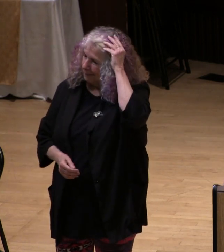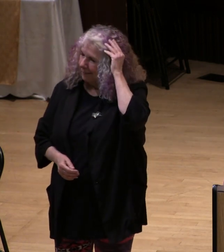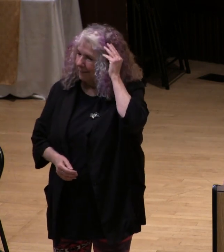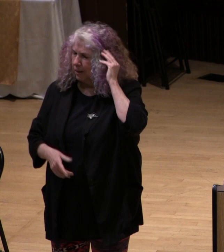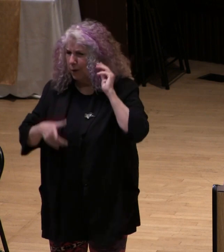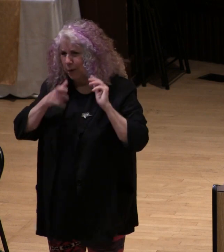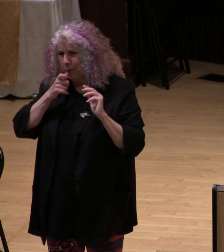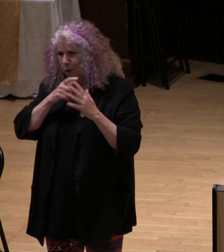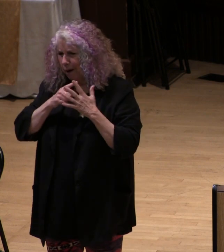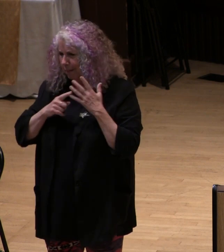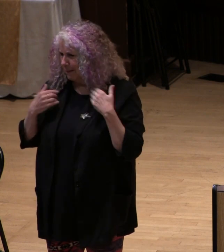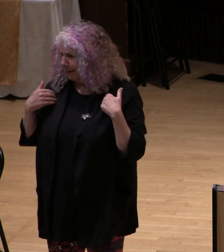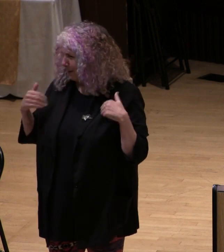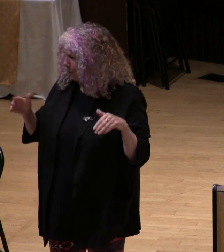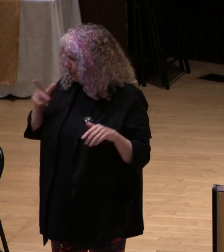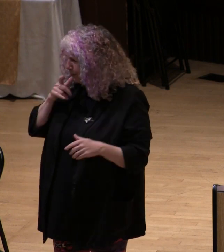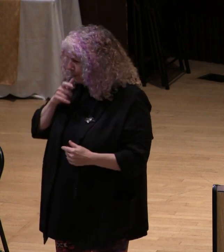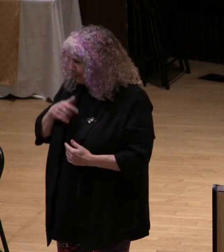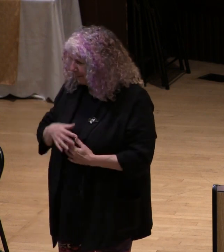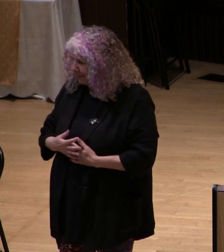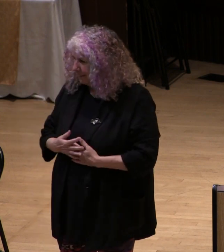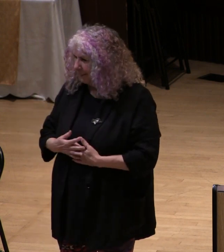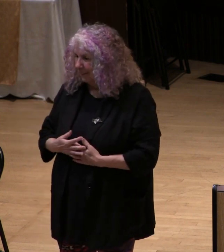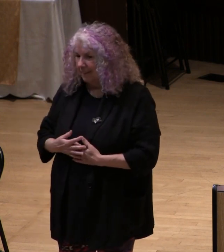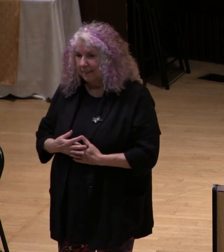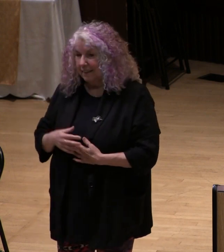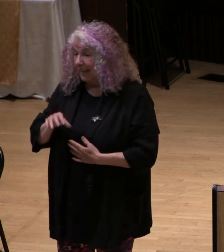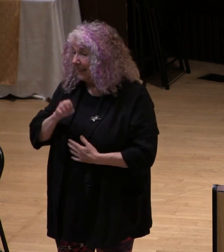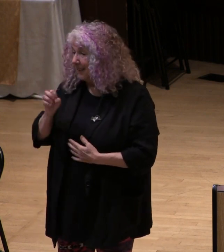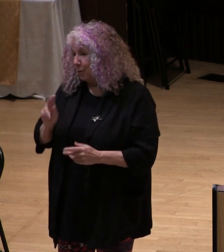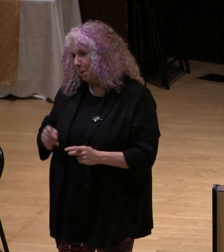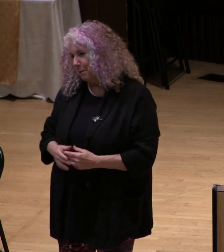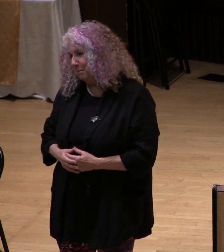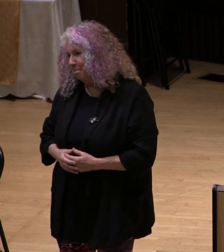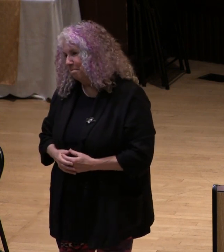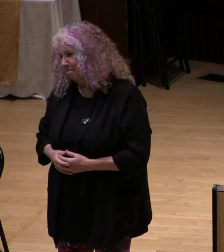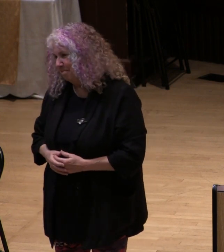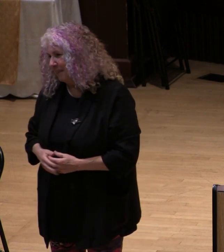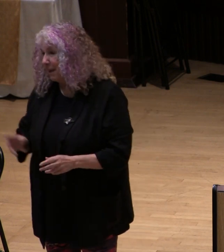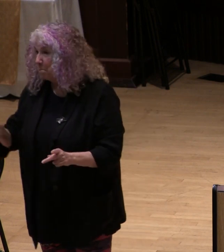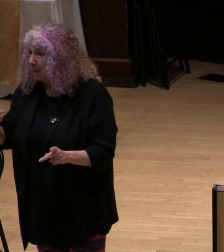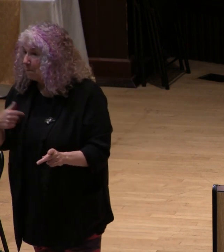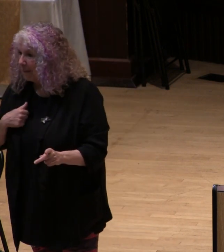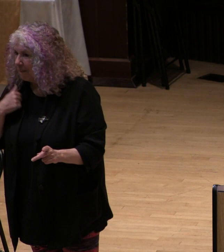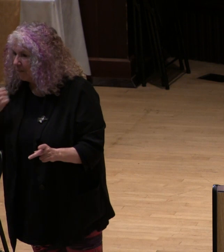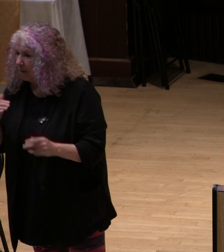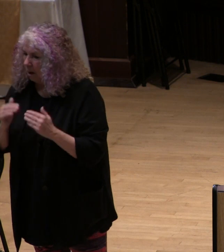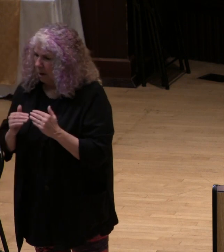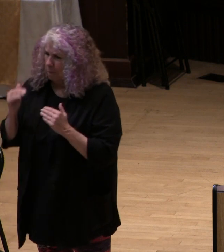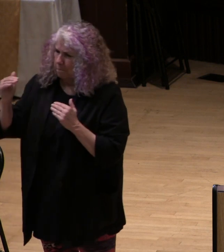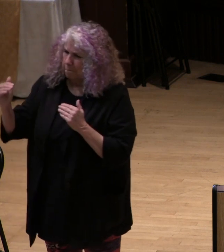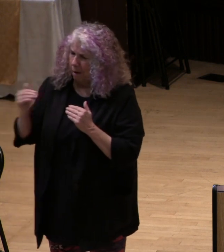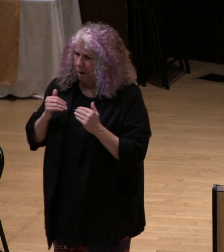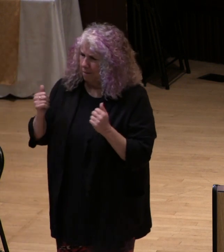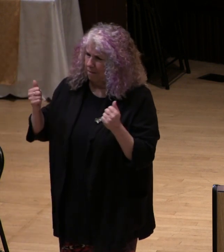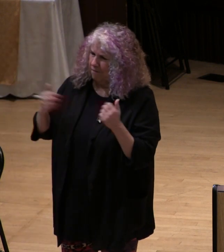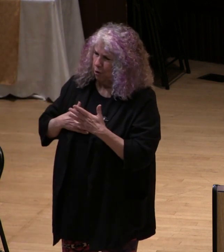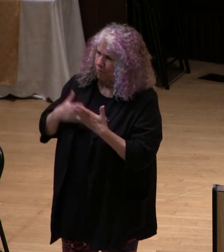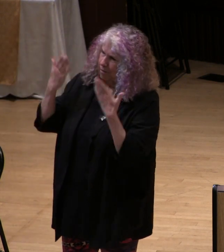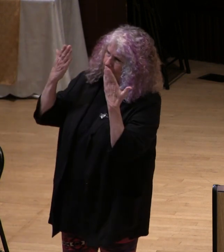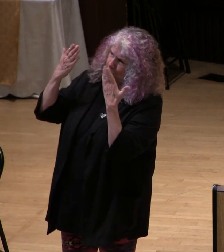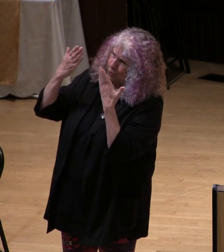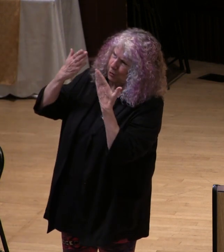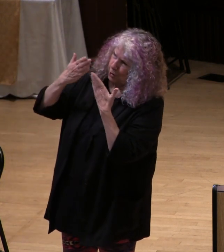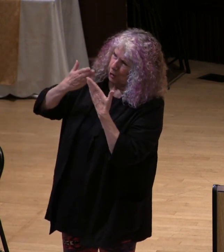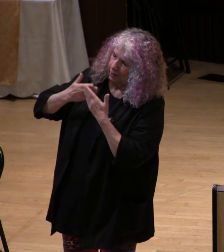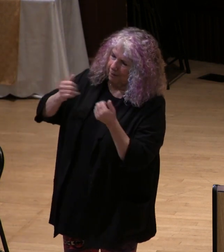Who are these angels? They are Easter people, people that have risen above the fear of the dark, the